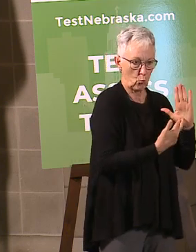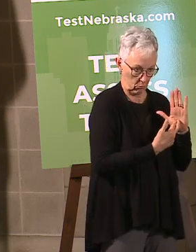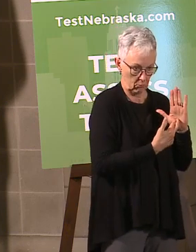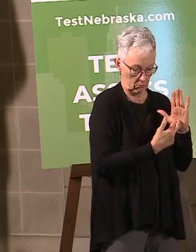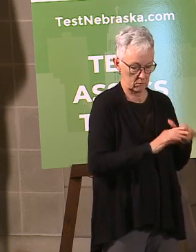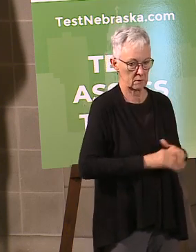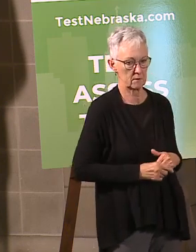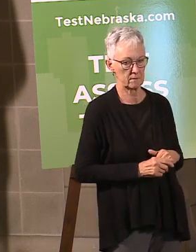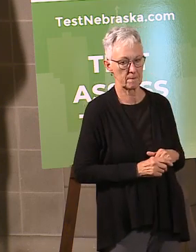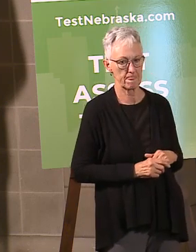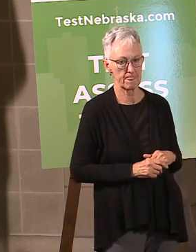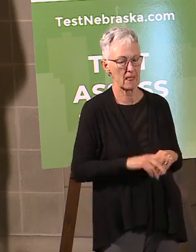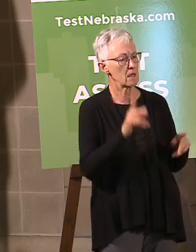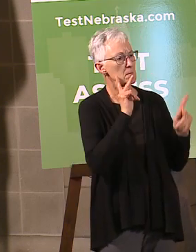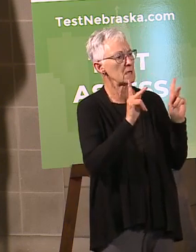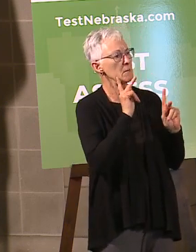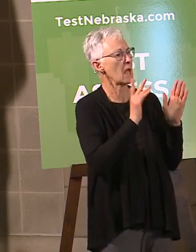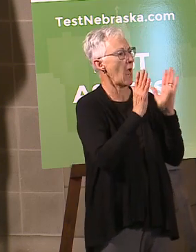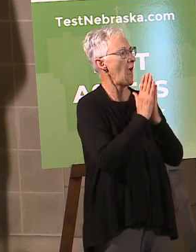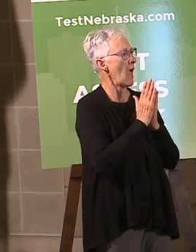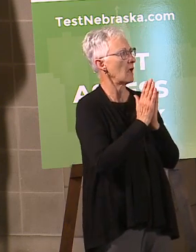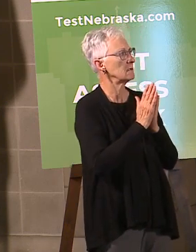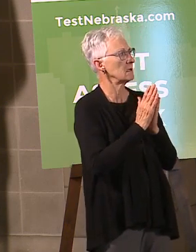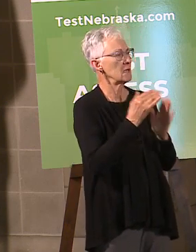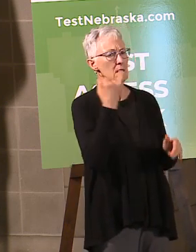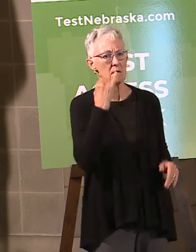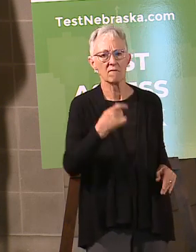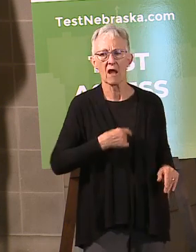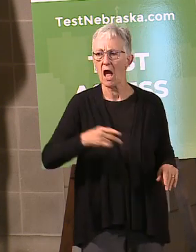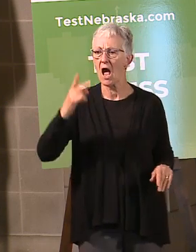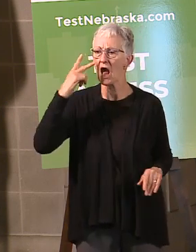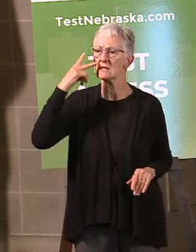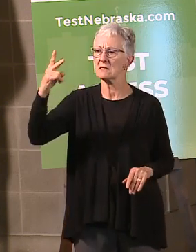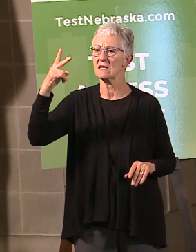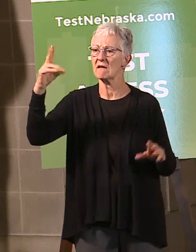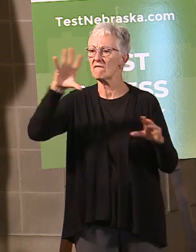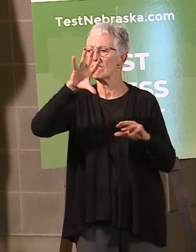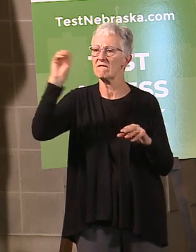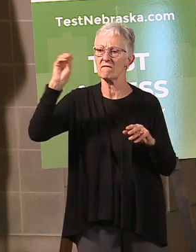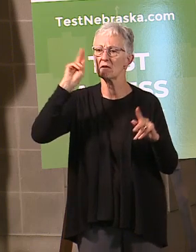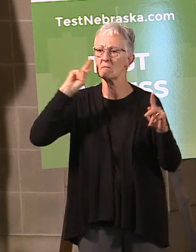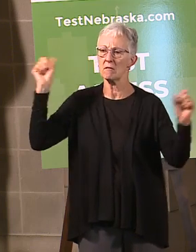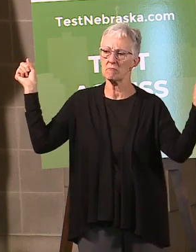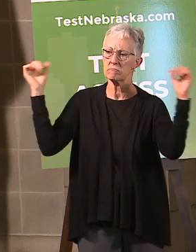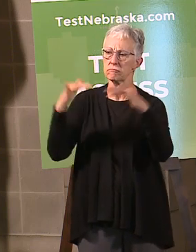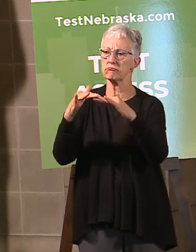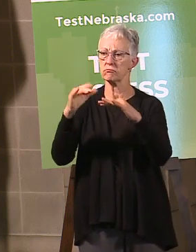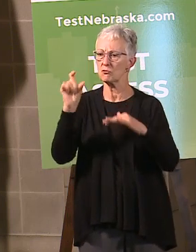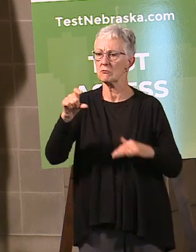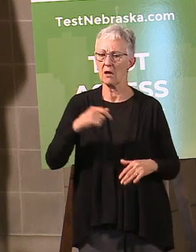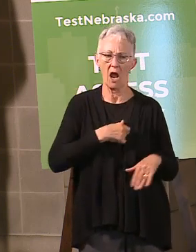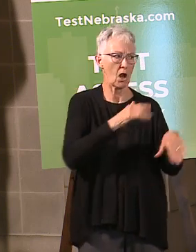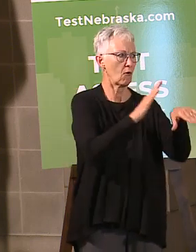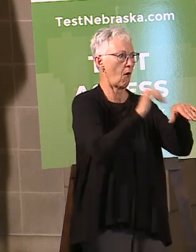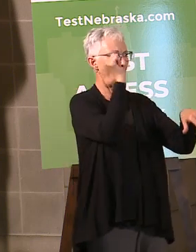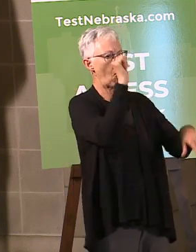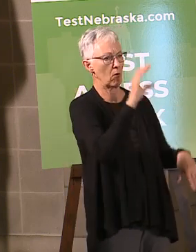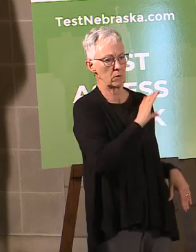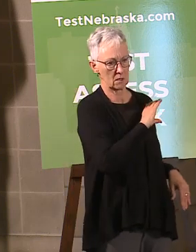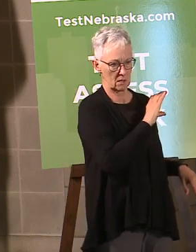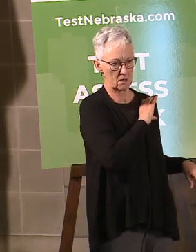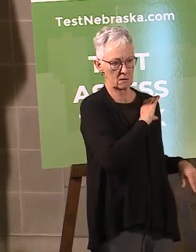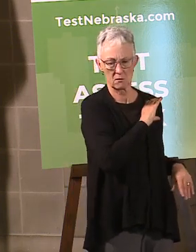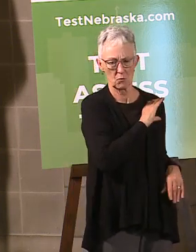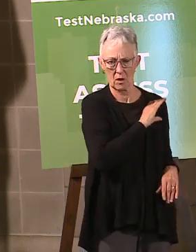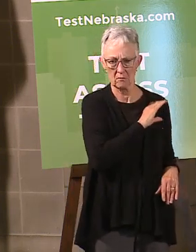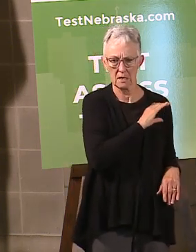asked, if I see a gathering of 50 people, should I call the police right away? And I'm like, oh, why don't you try and work with the person who's organizing the party first and see if you can't